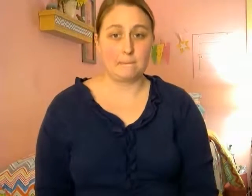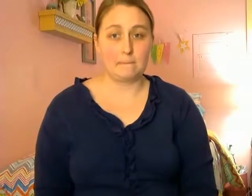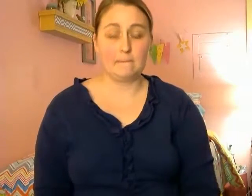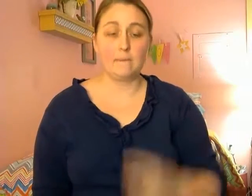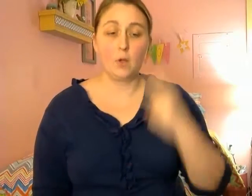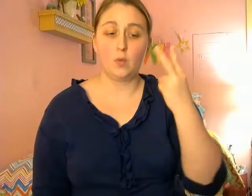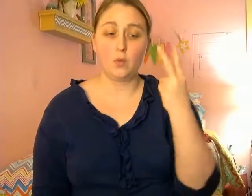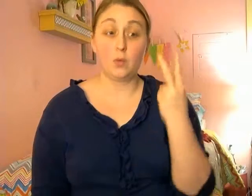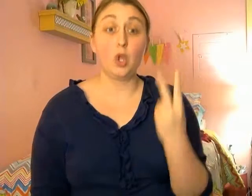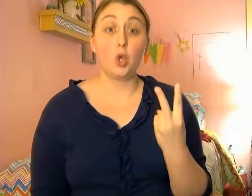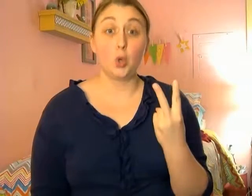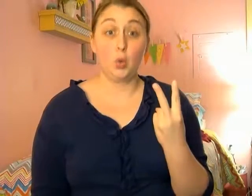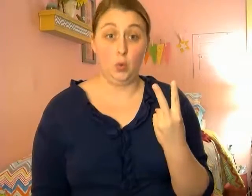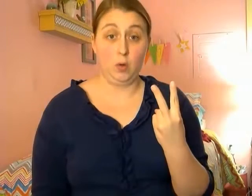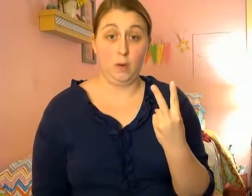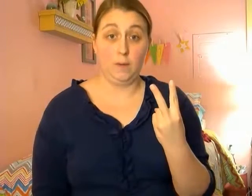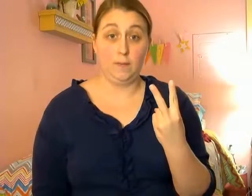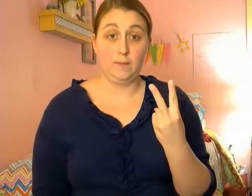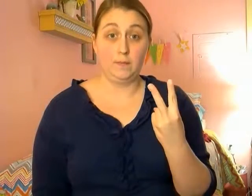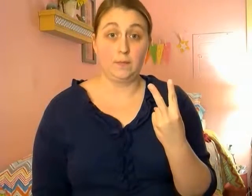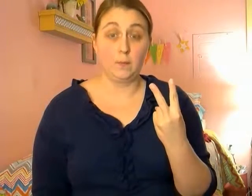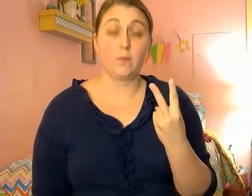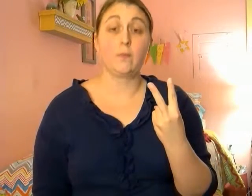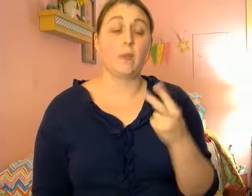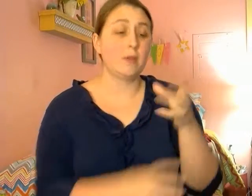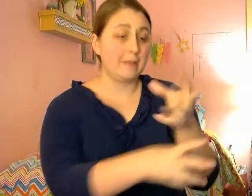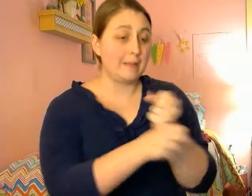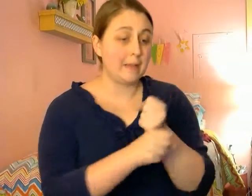2. Take messages.